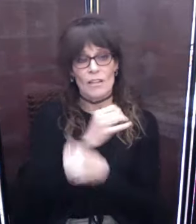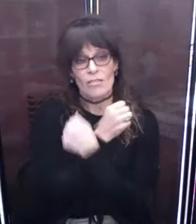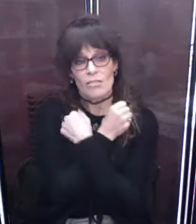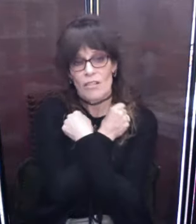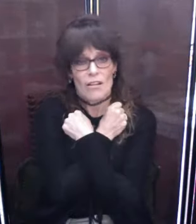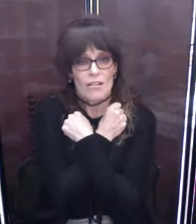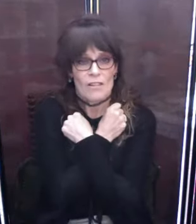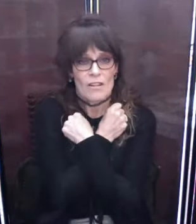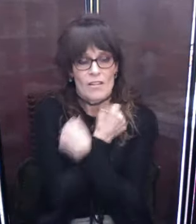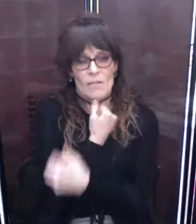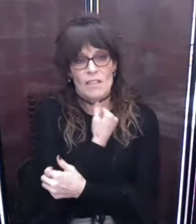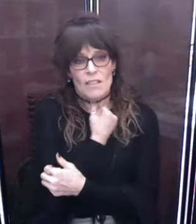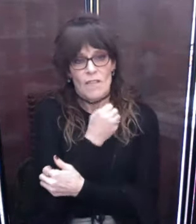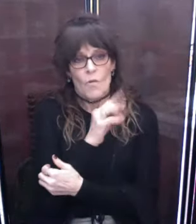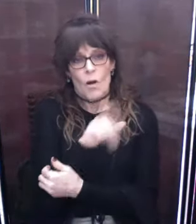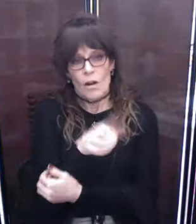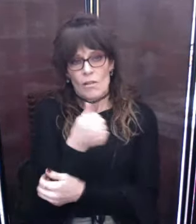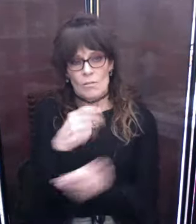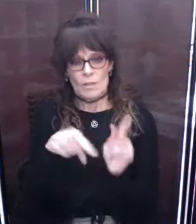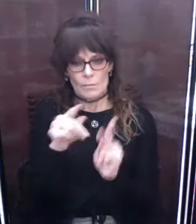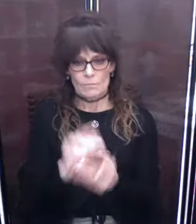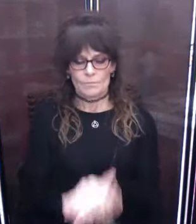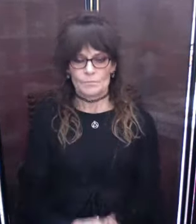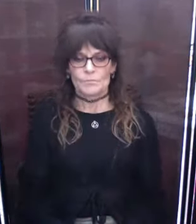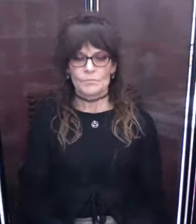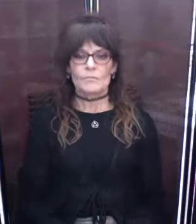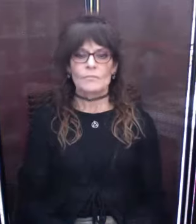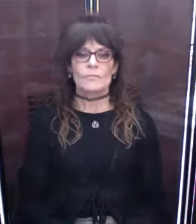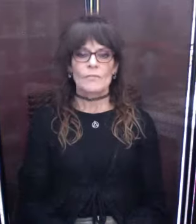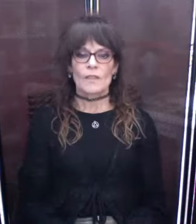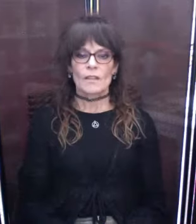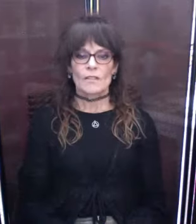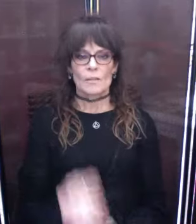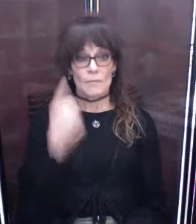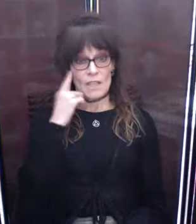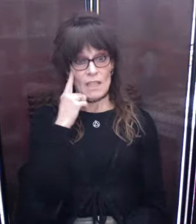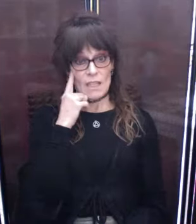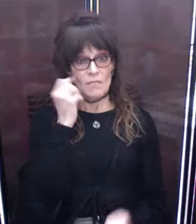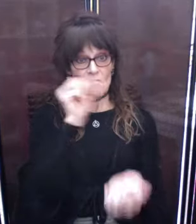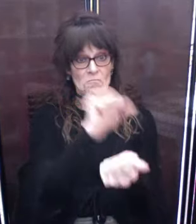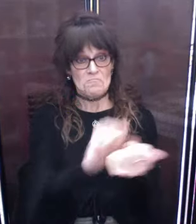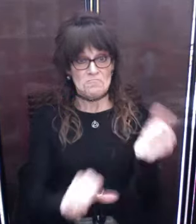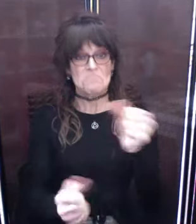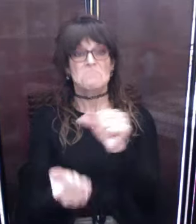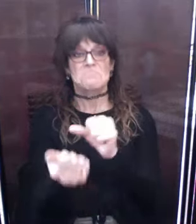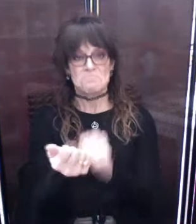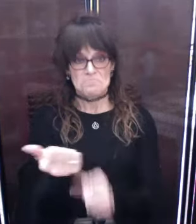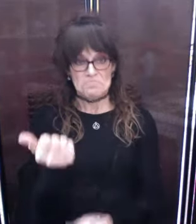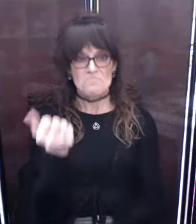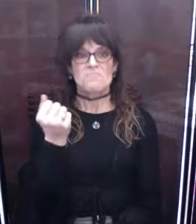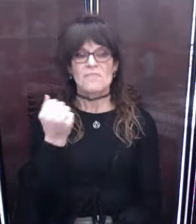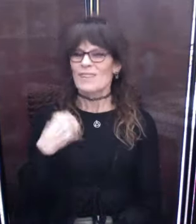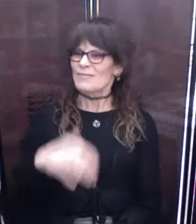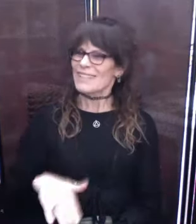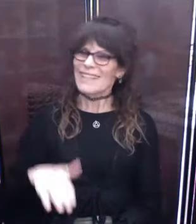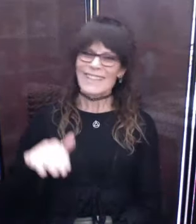So the idea of just checking out entirely started going through my mind, but I was raised with certain religious